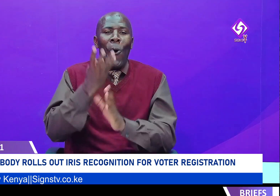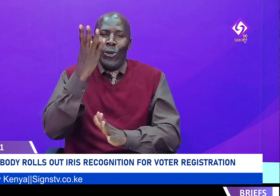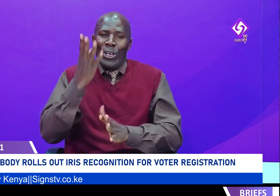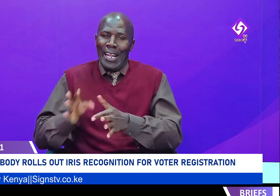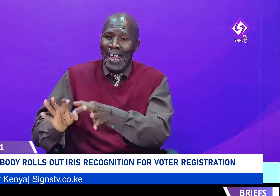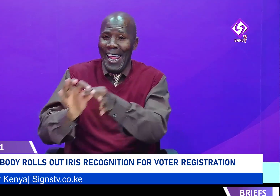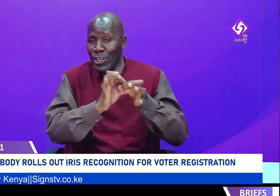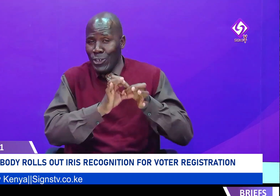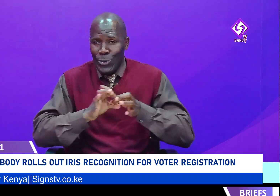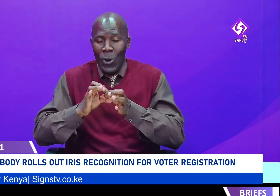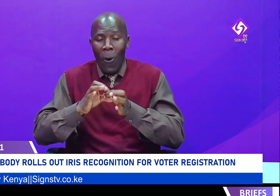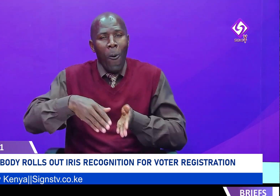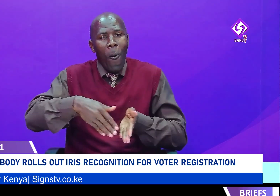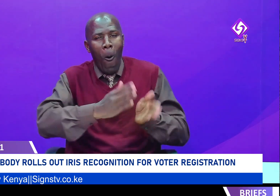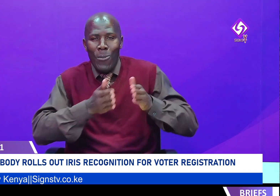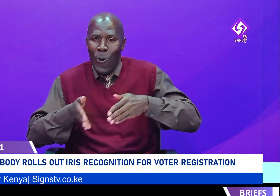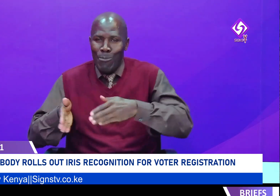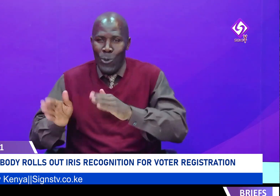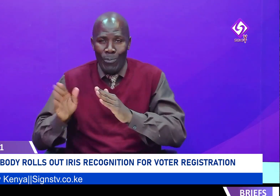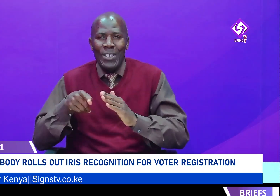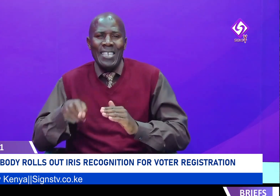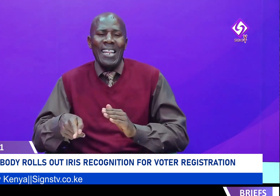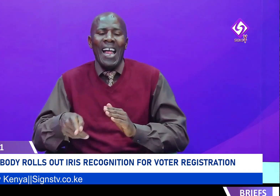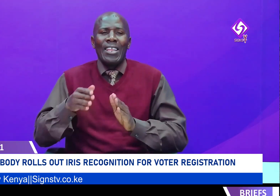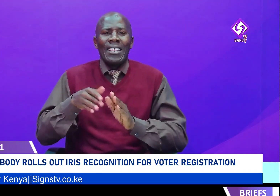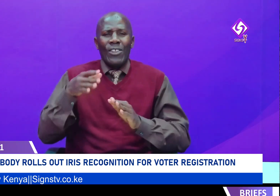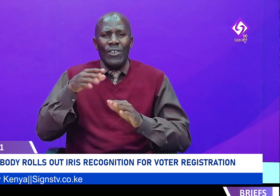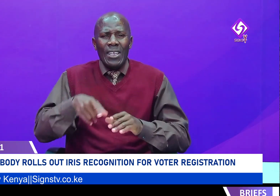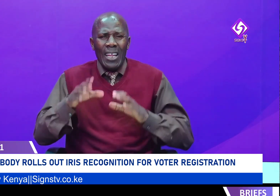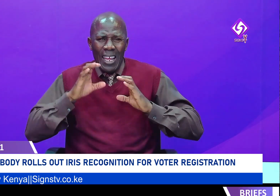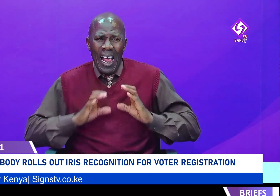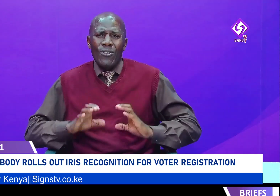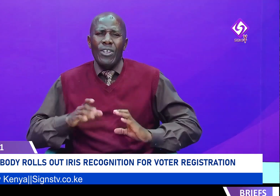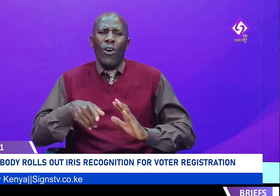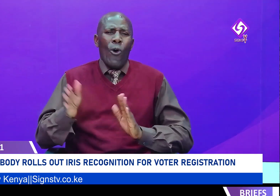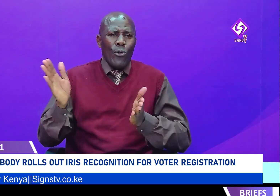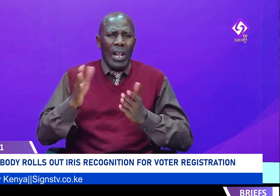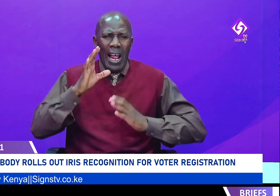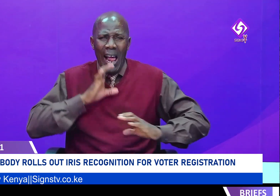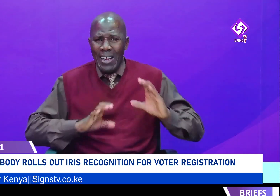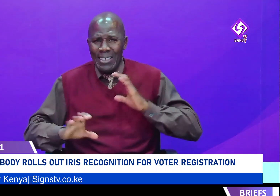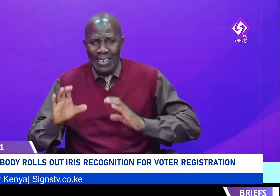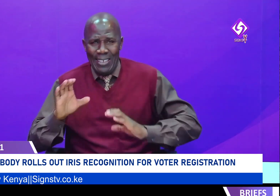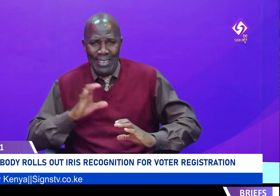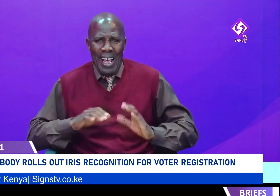process, introducing iris recognition as a method of capturing citizens'